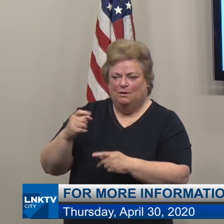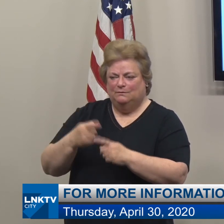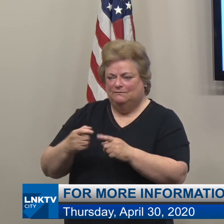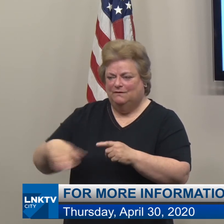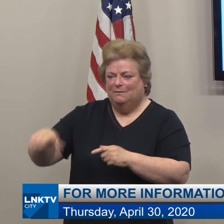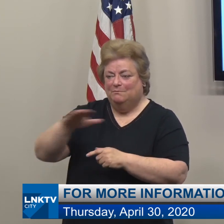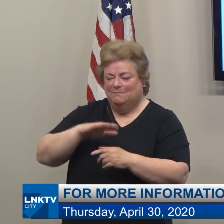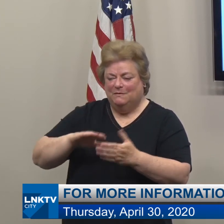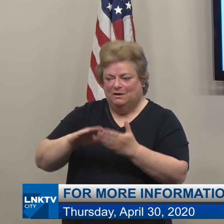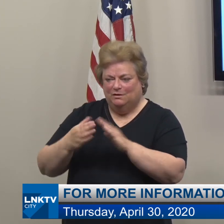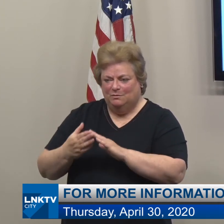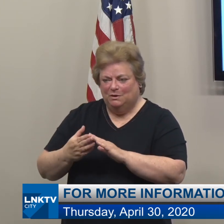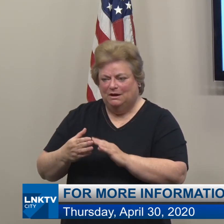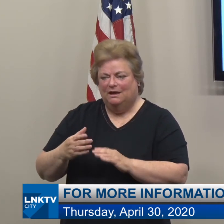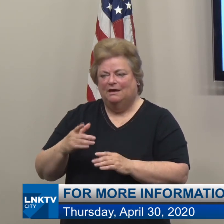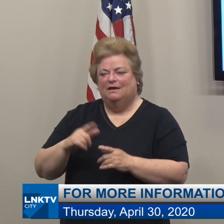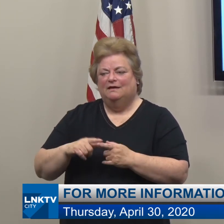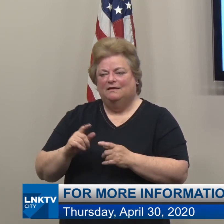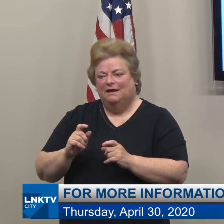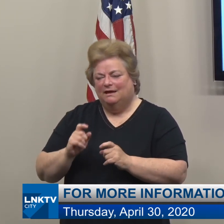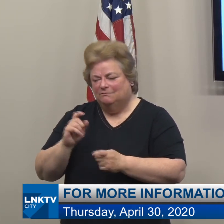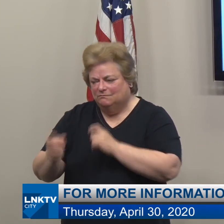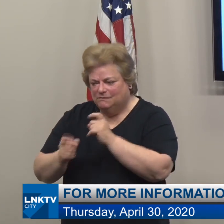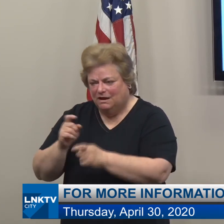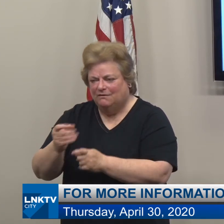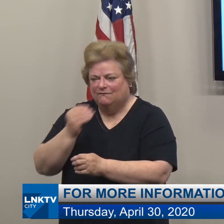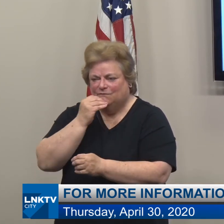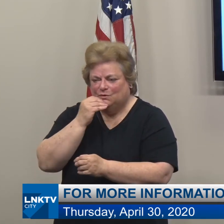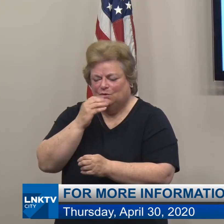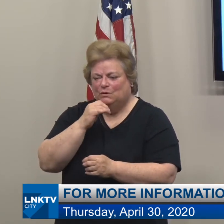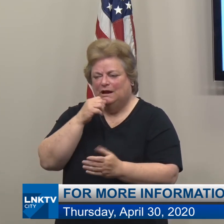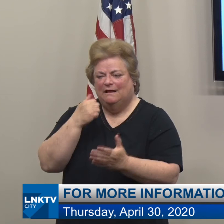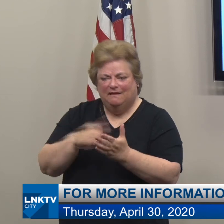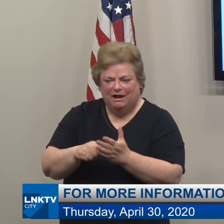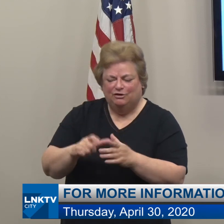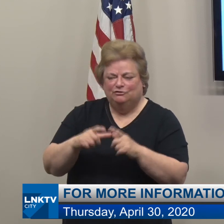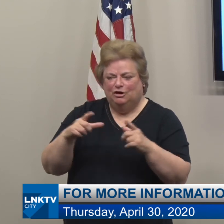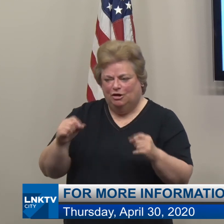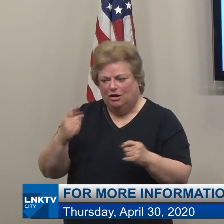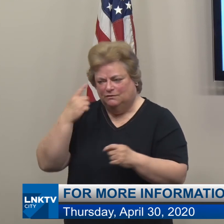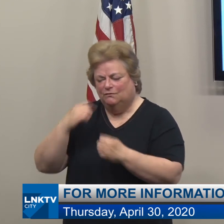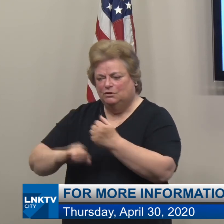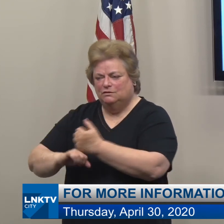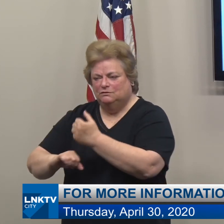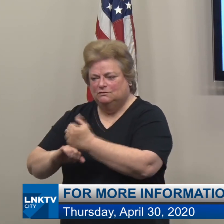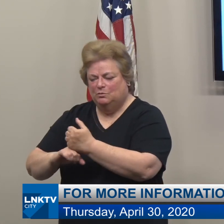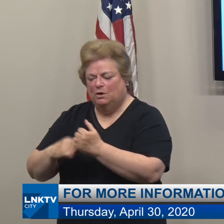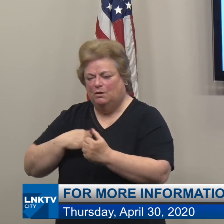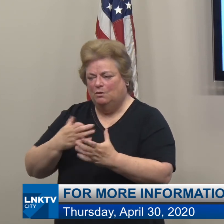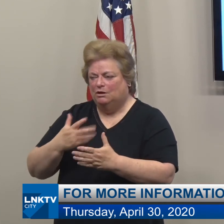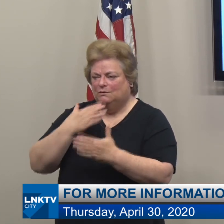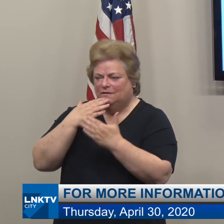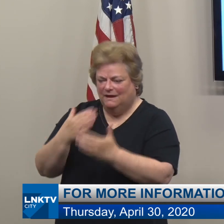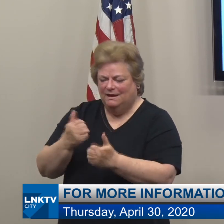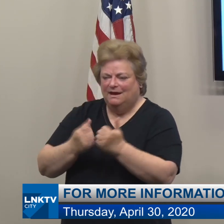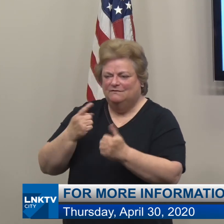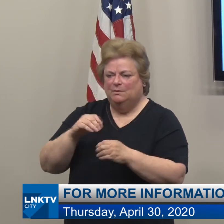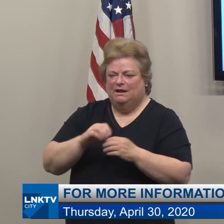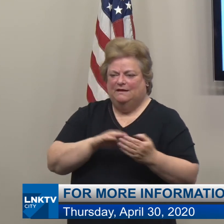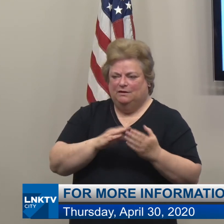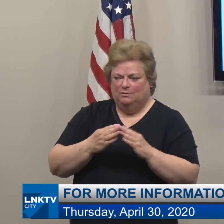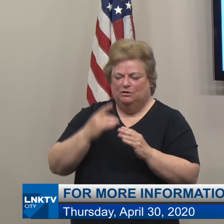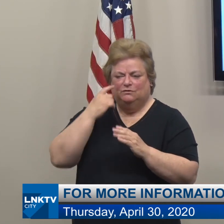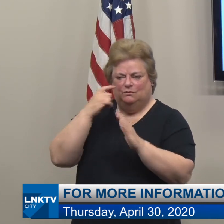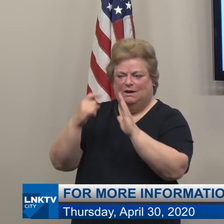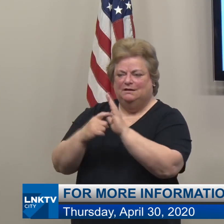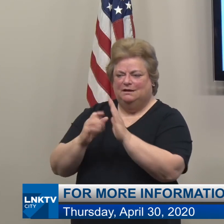manifested itself in increased food and supplies donations, as well as letters and cards of support. We want to thank everyone in the Lincoln community for recognizing